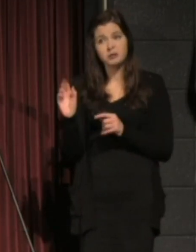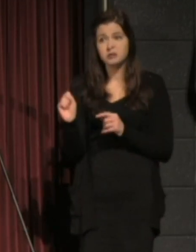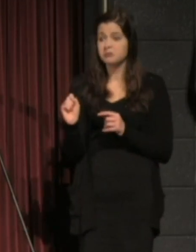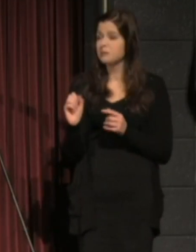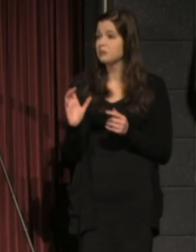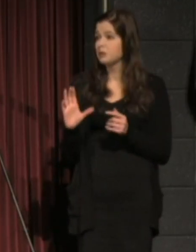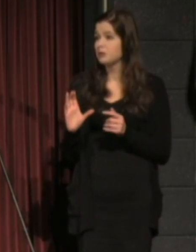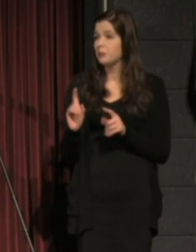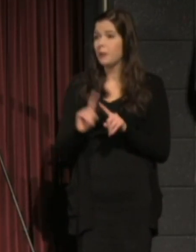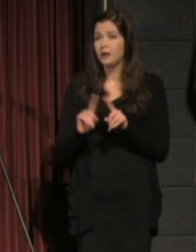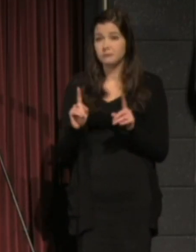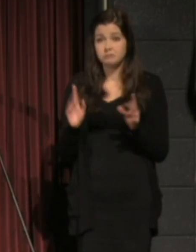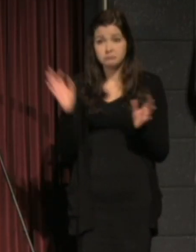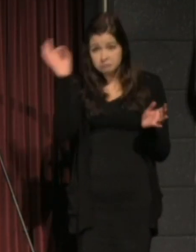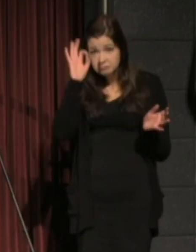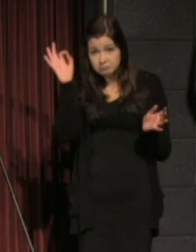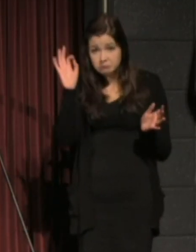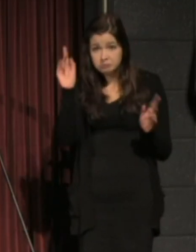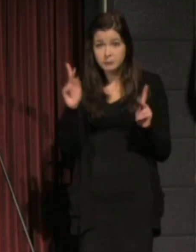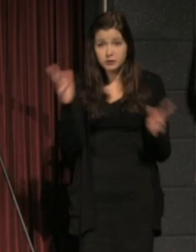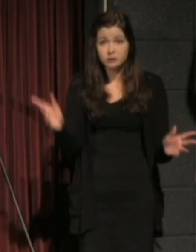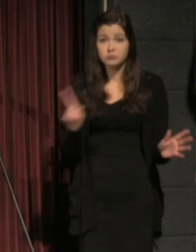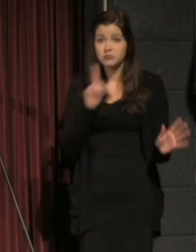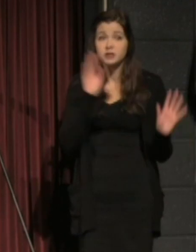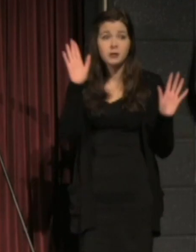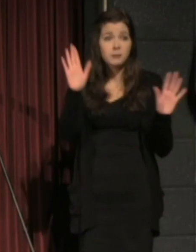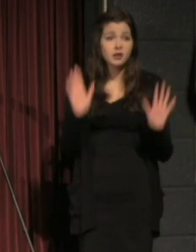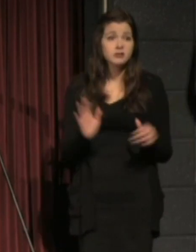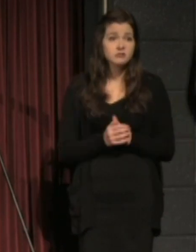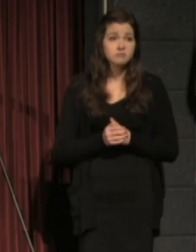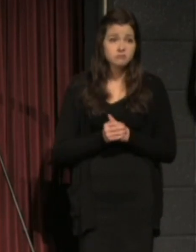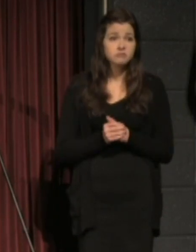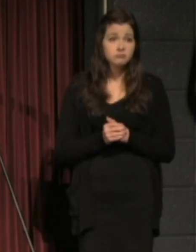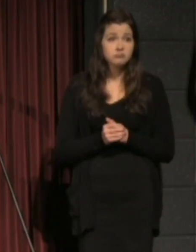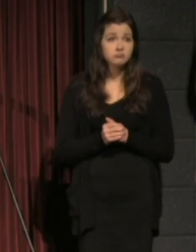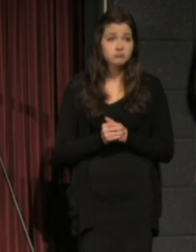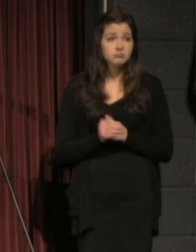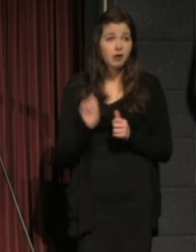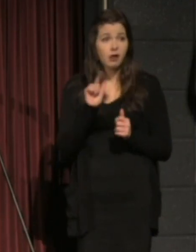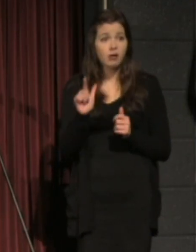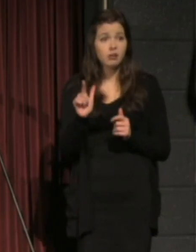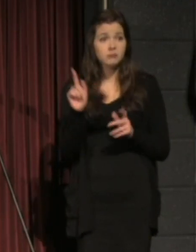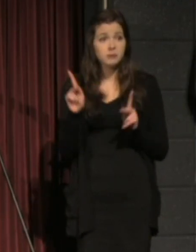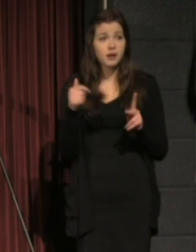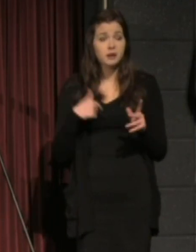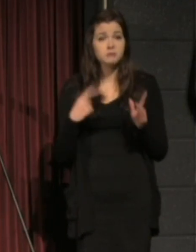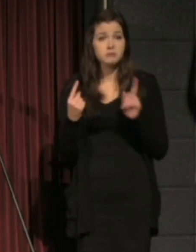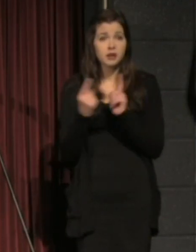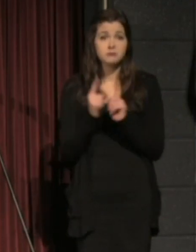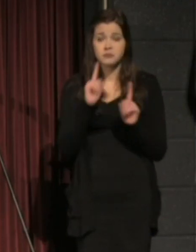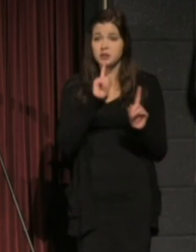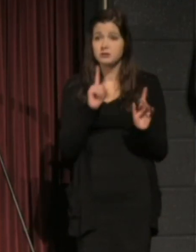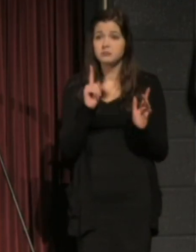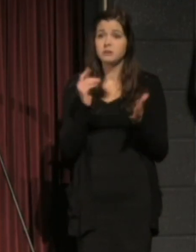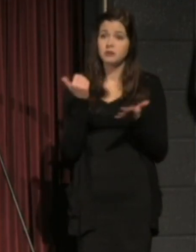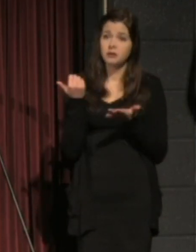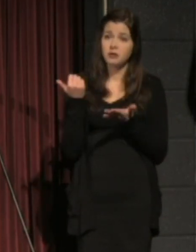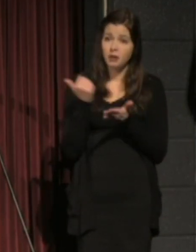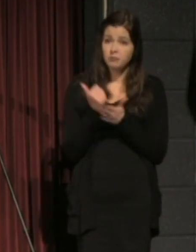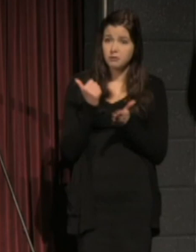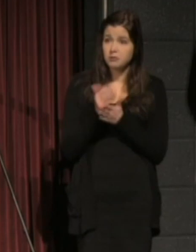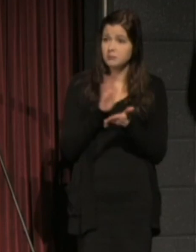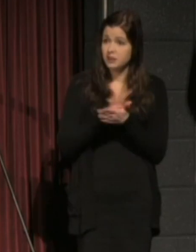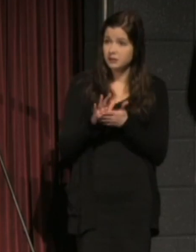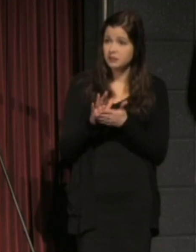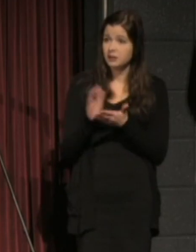no idea the people here would be so amazing. Everybody I met was incredibly helpful and nice. They helped me to find the classes